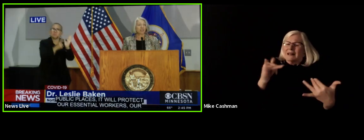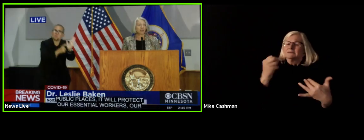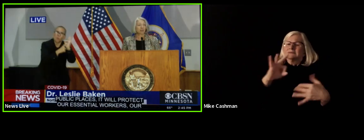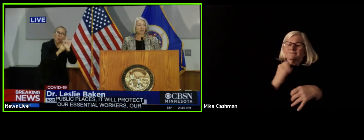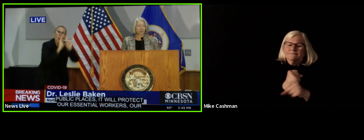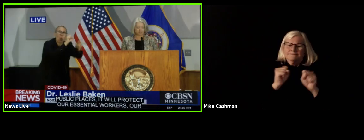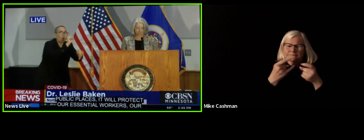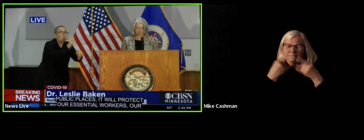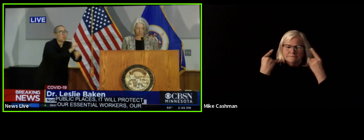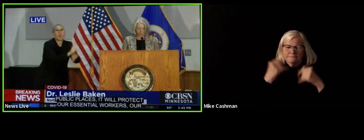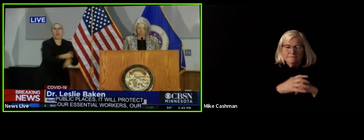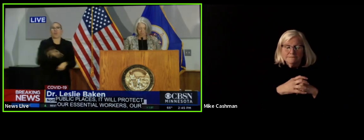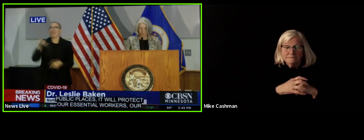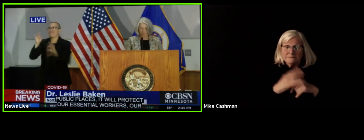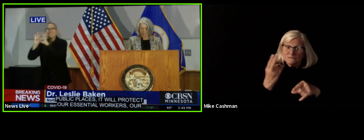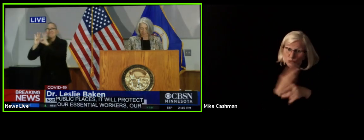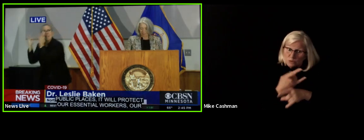our neighbors.